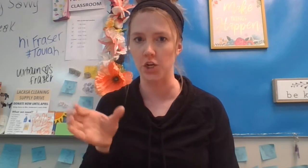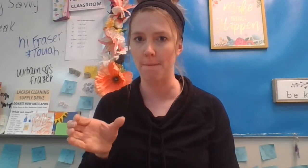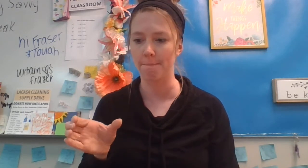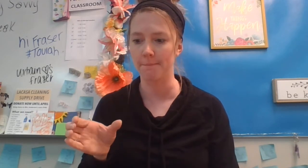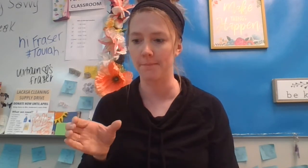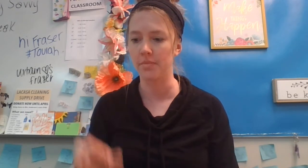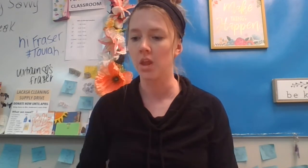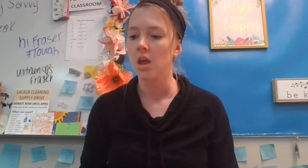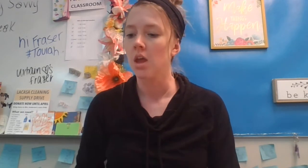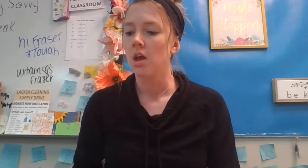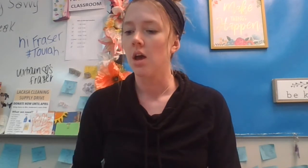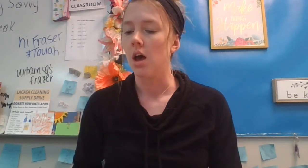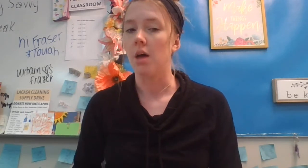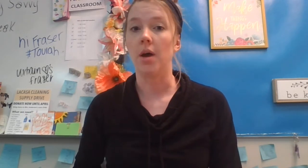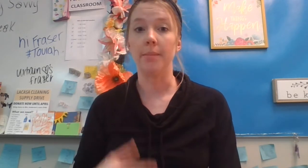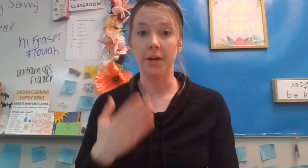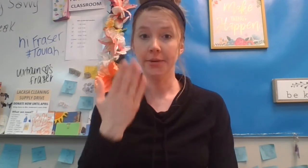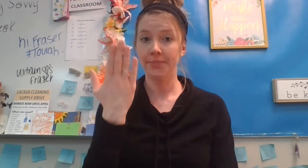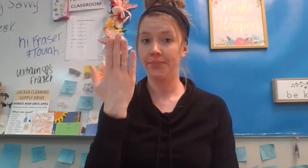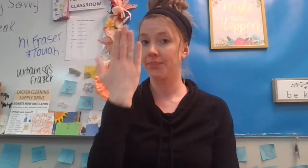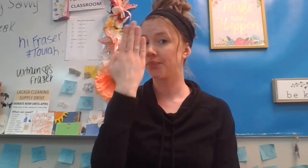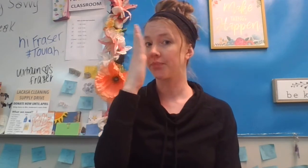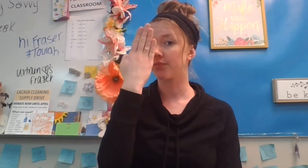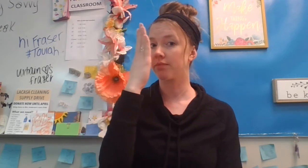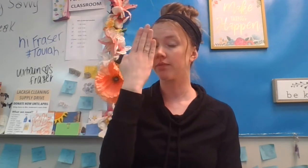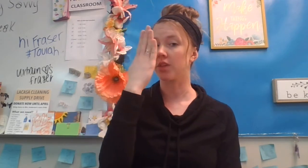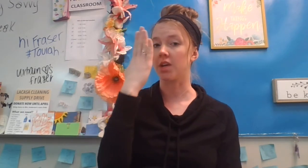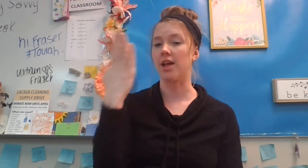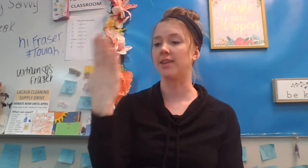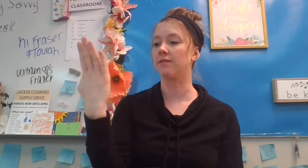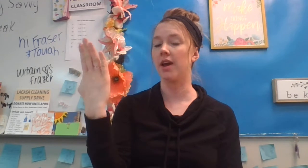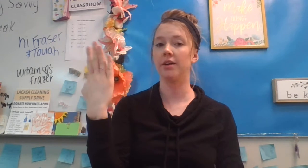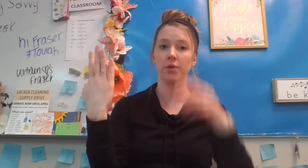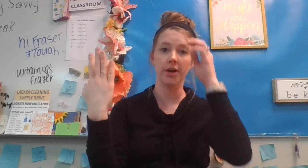shape. A mirror, the classifier for it